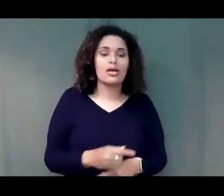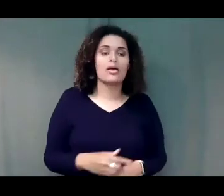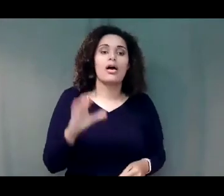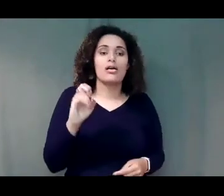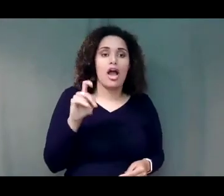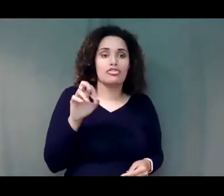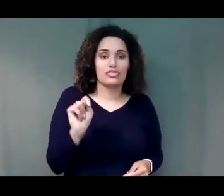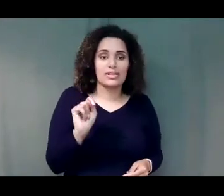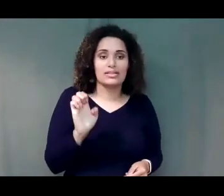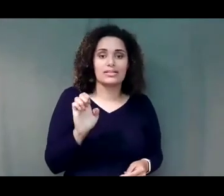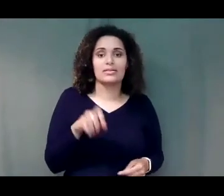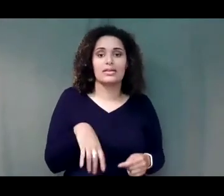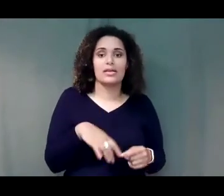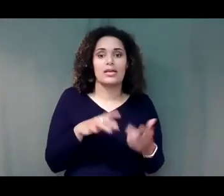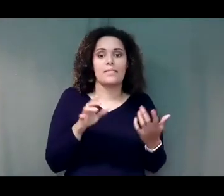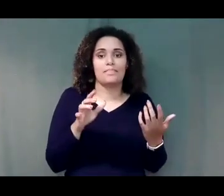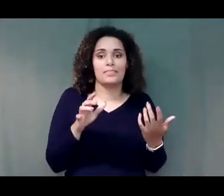about just quickly. Concrete is